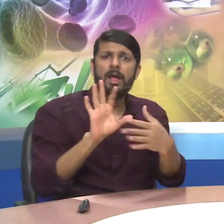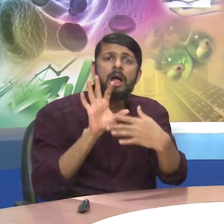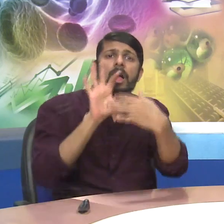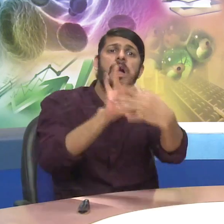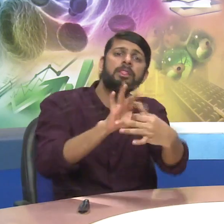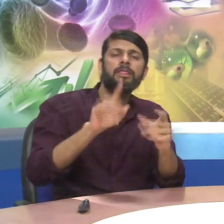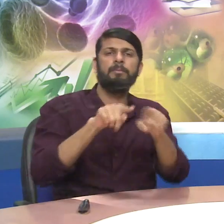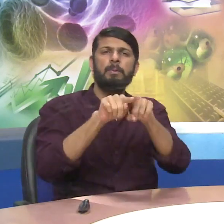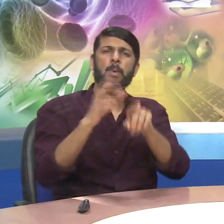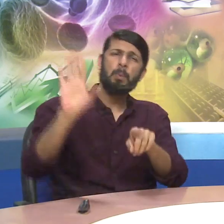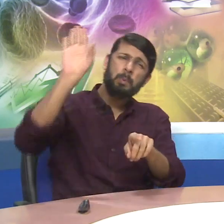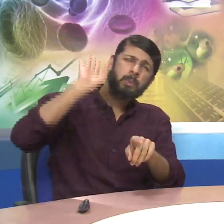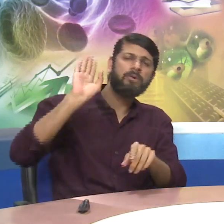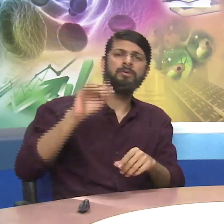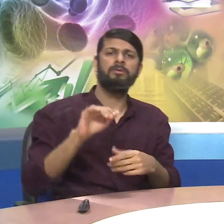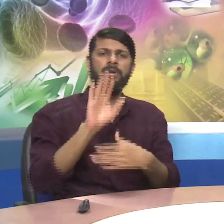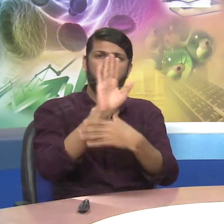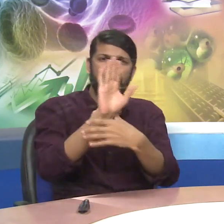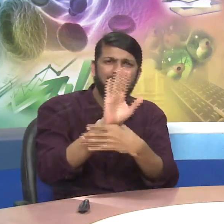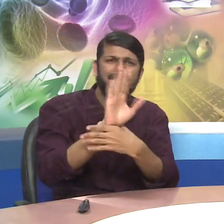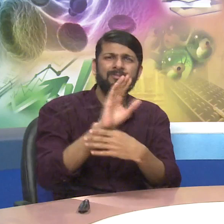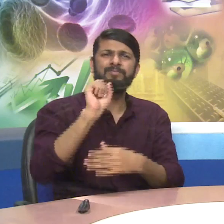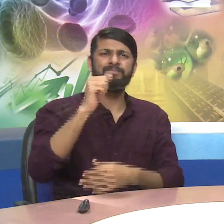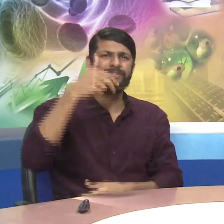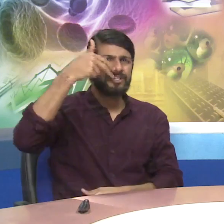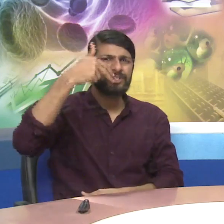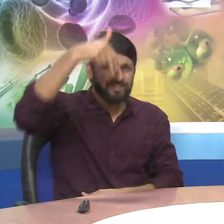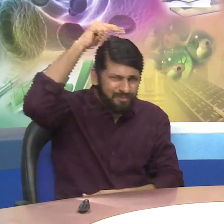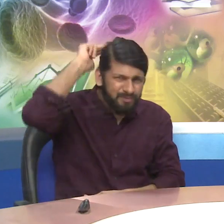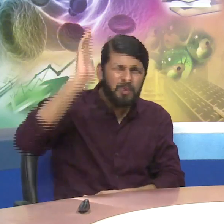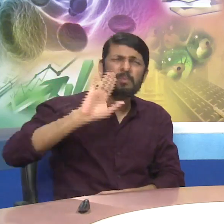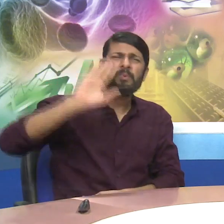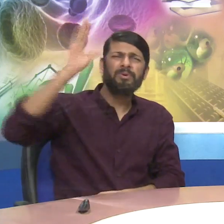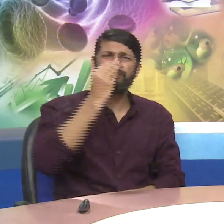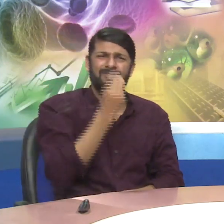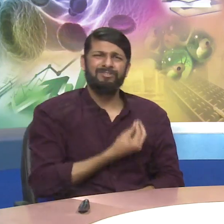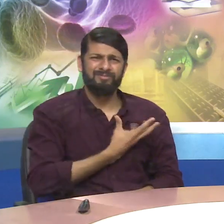Majority of the members in the Constituent Assembly belonged to the